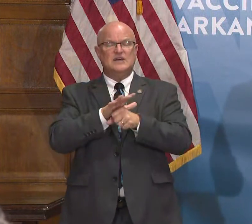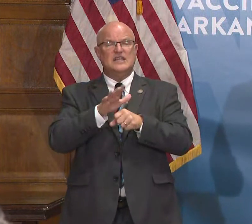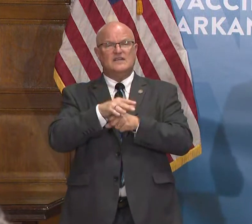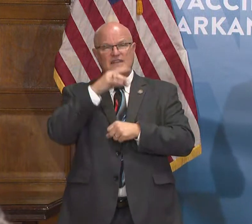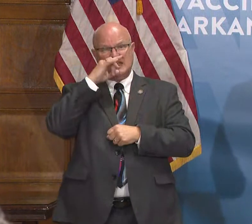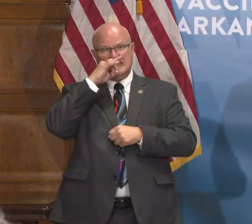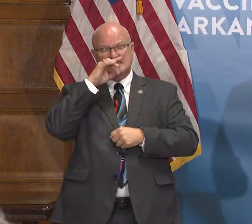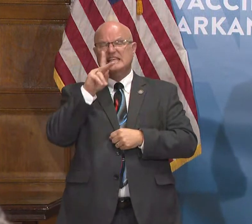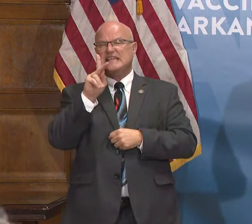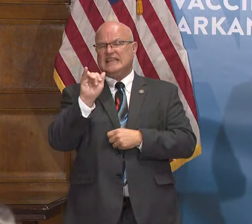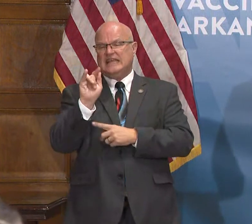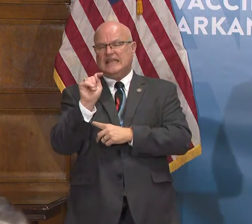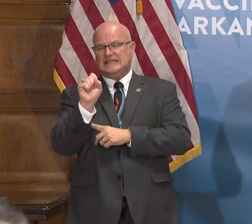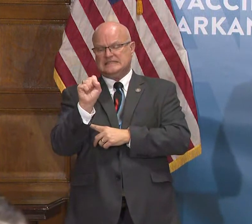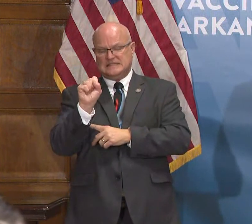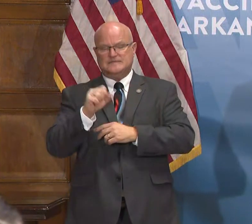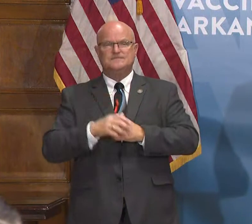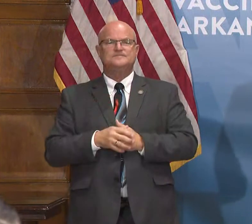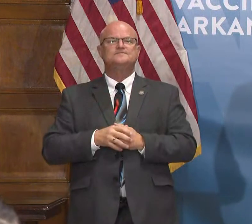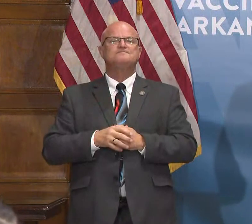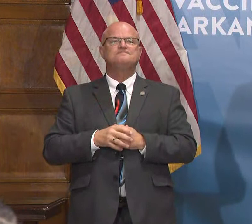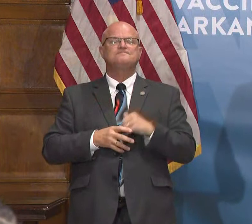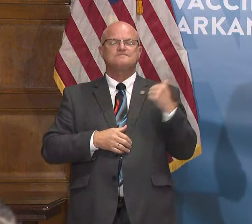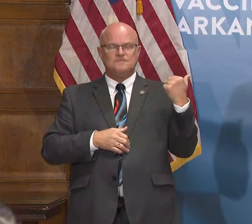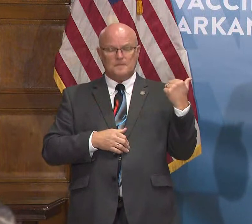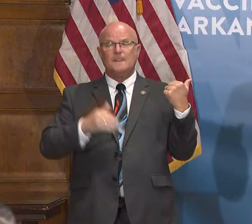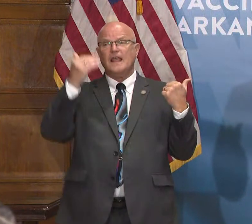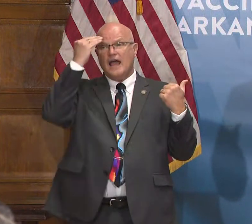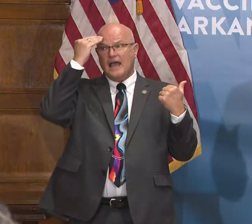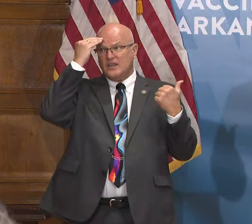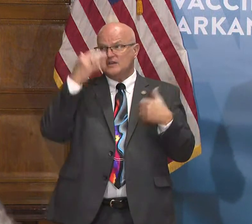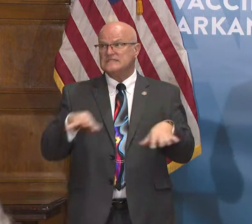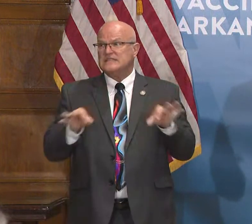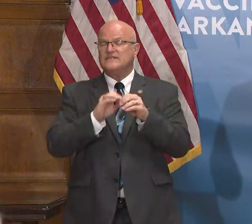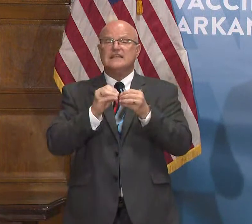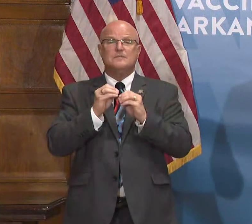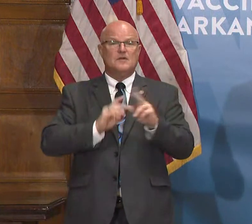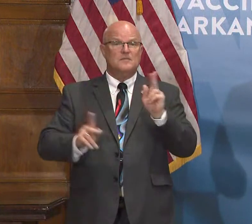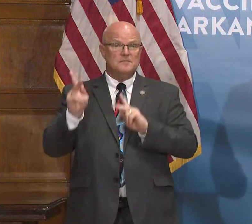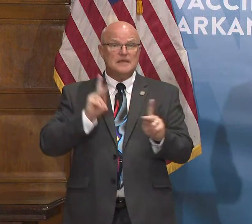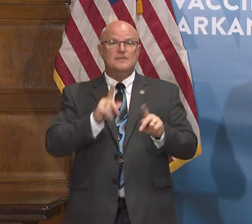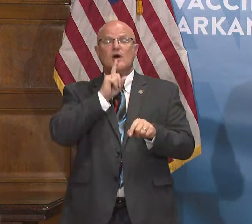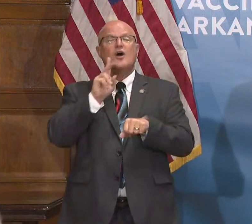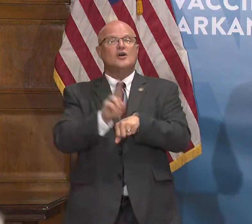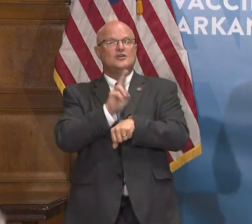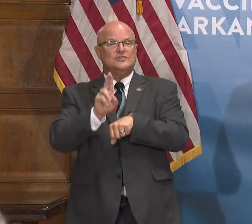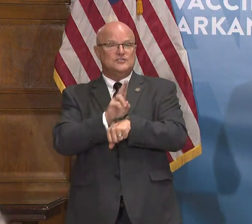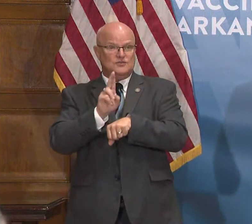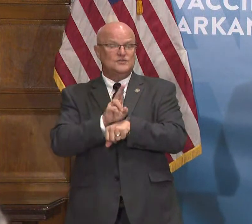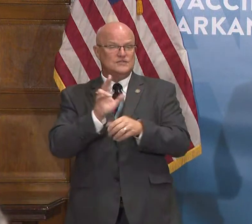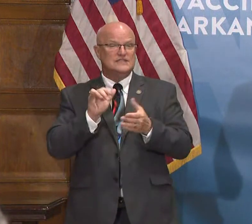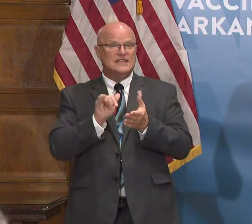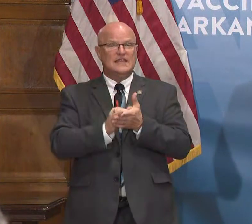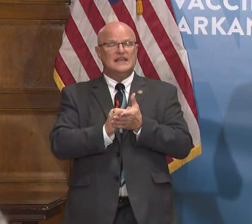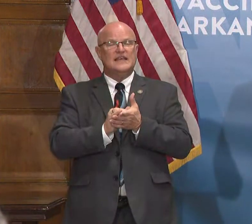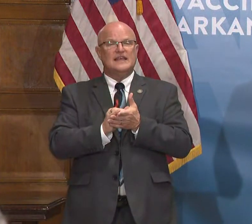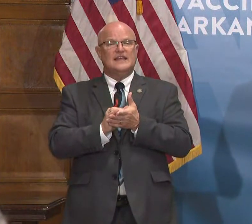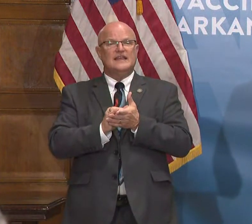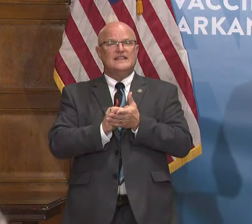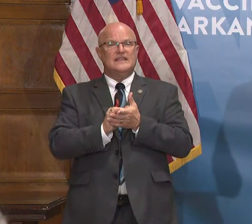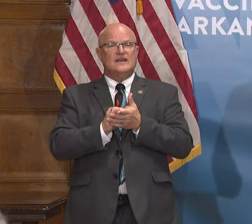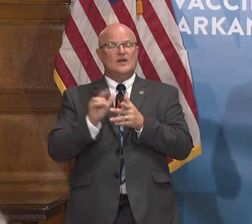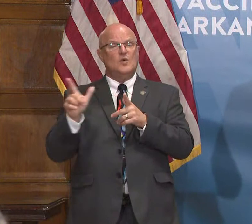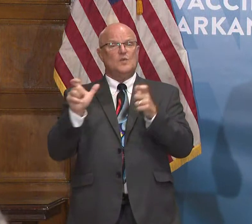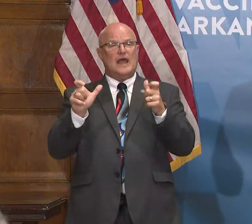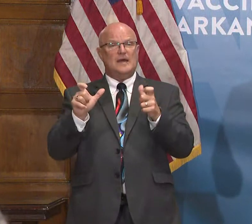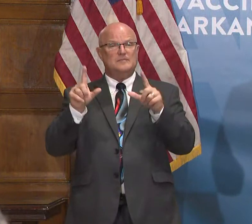kits? I know that a significant number of people are using the